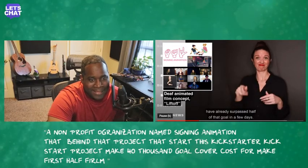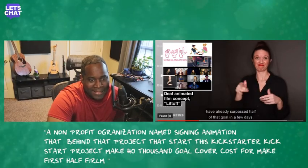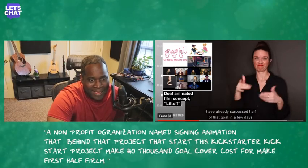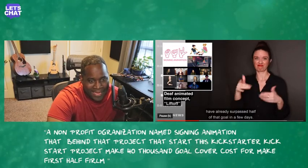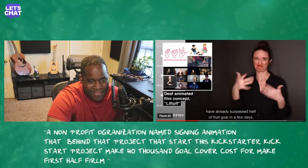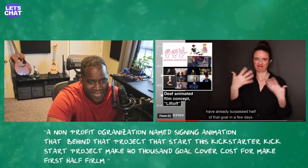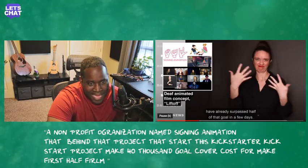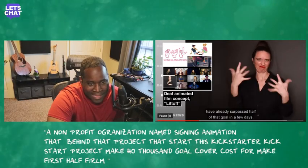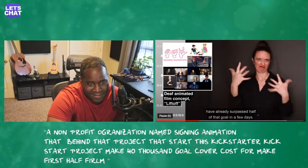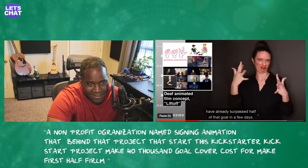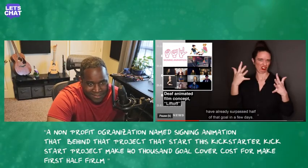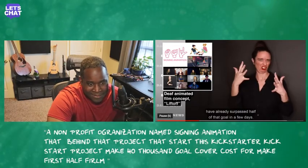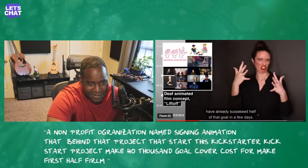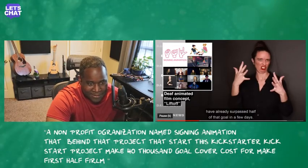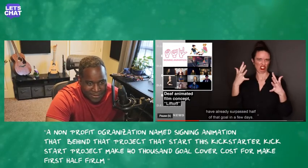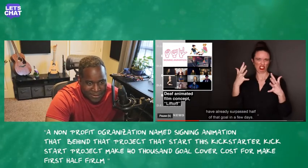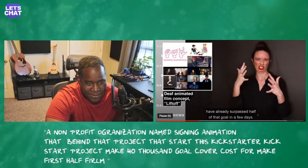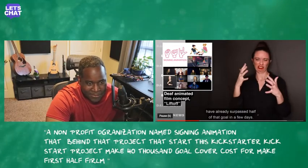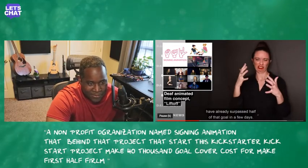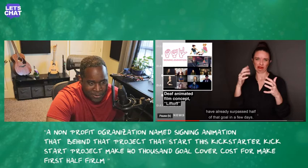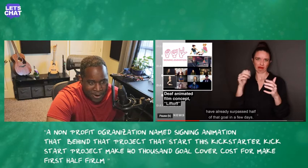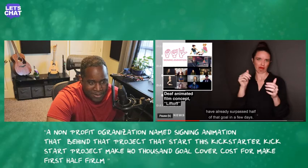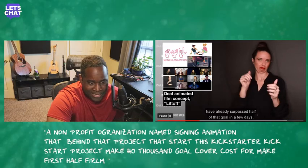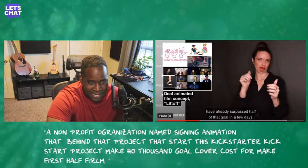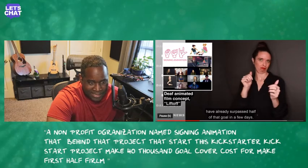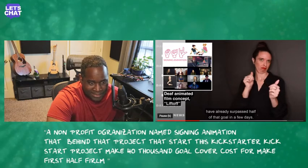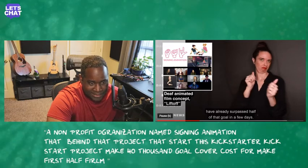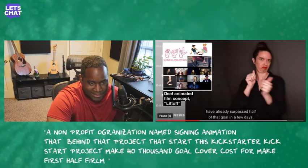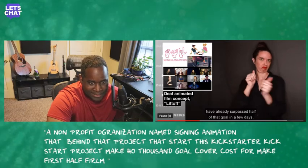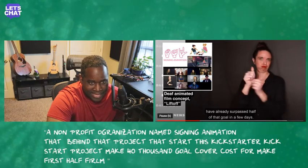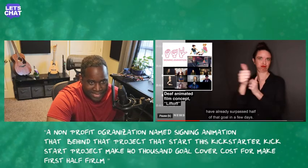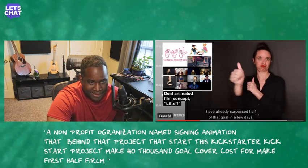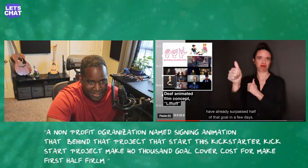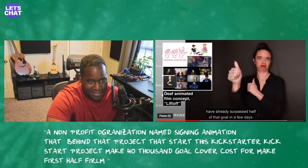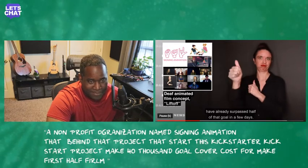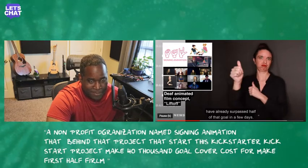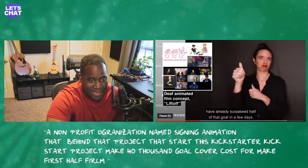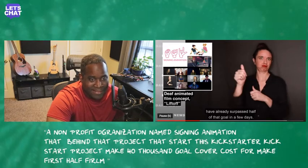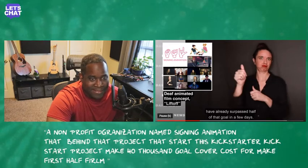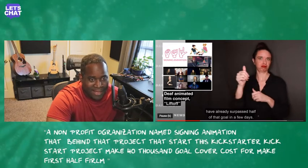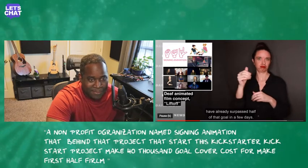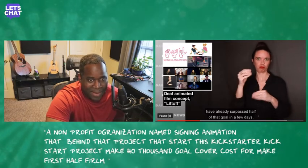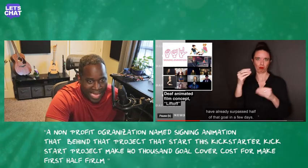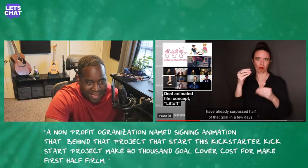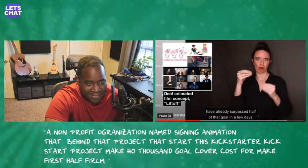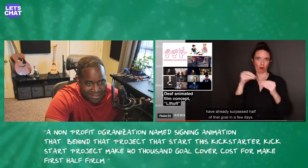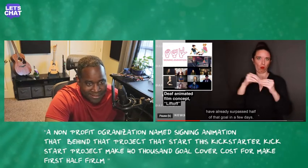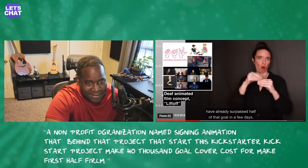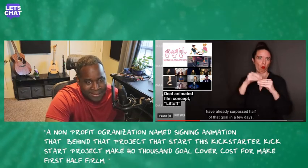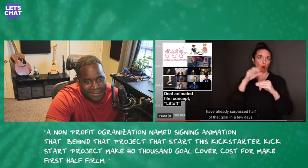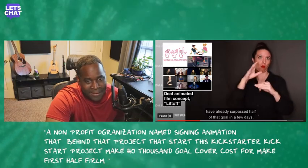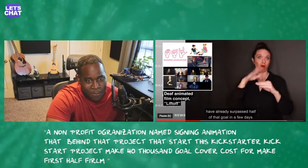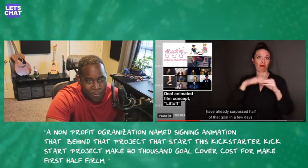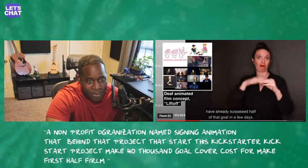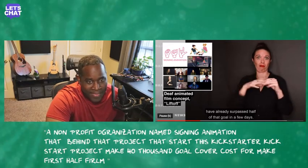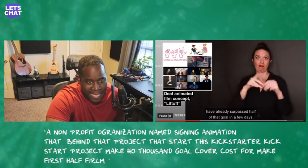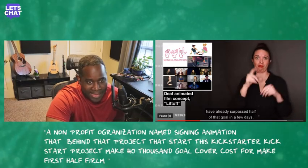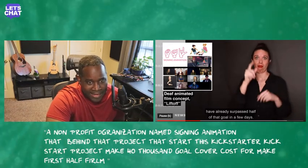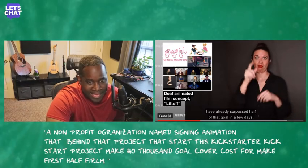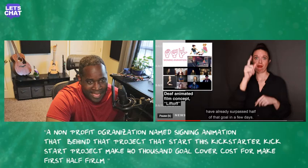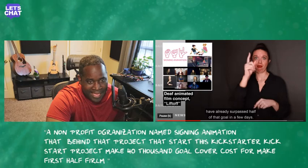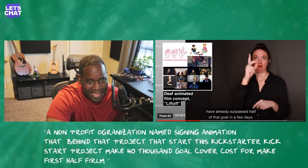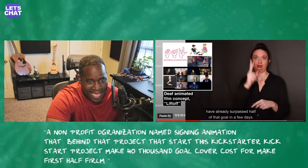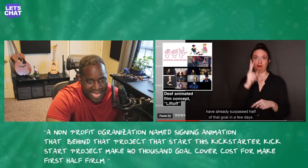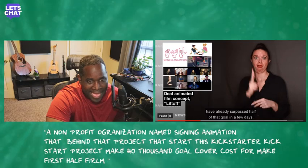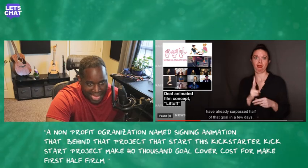right? And that, you know, we're already done. Like, it's been done past more